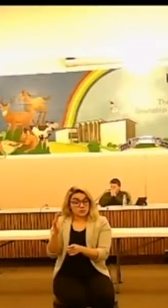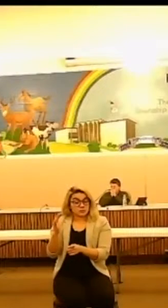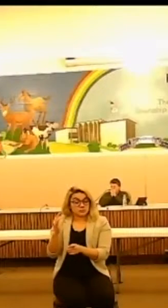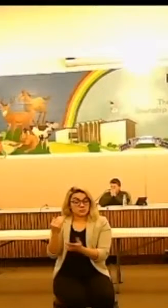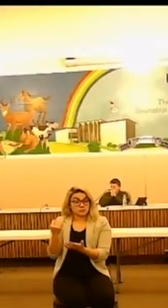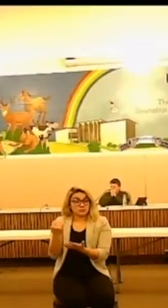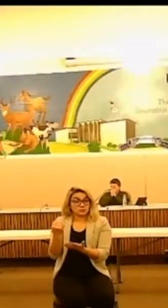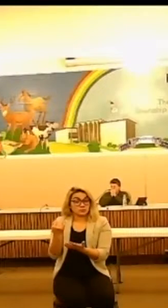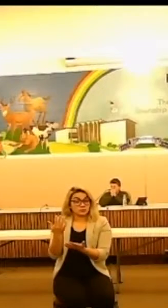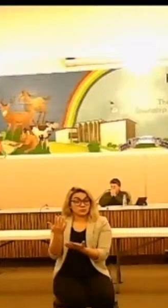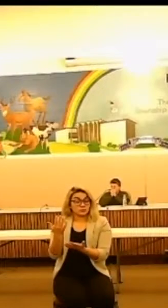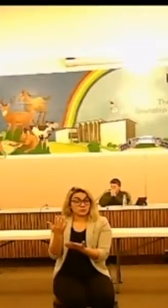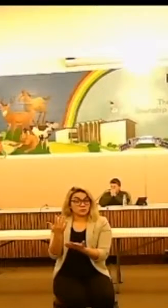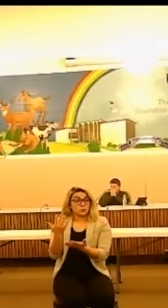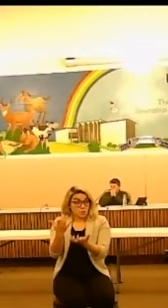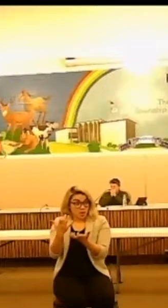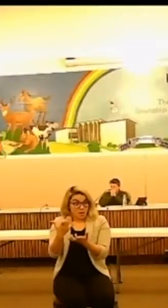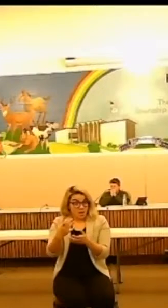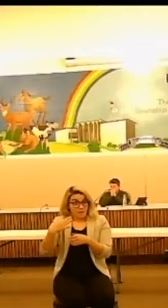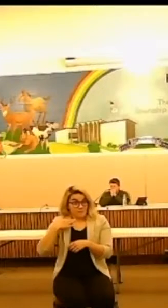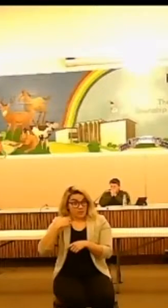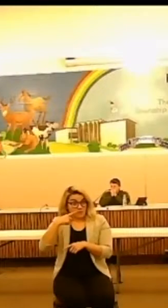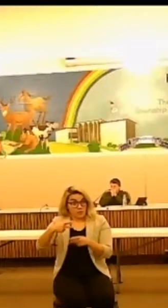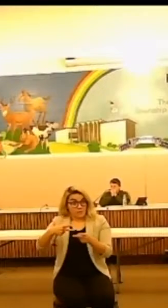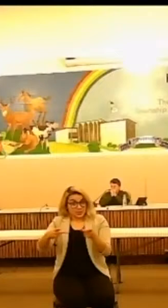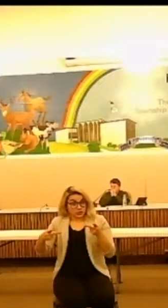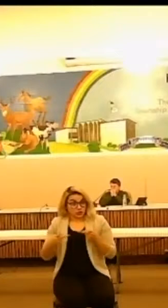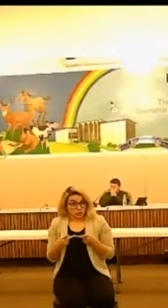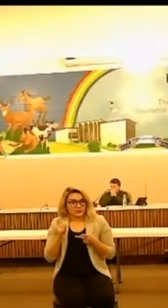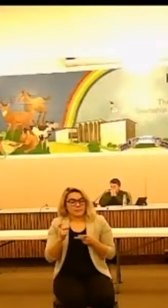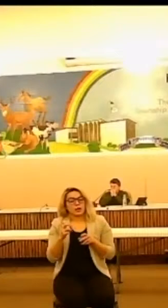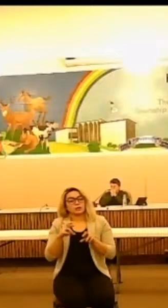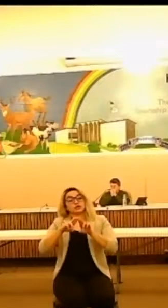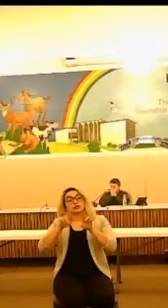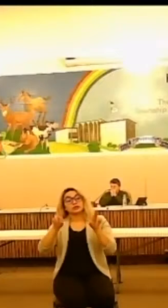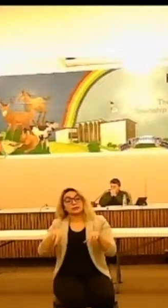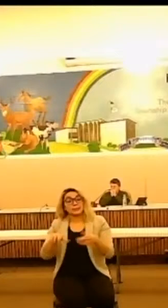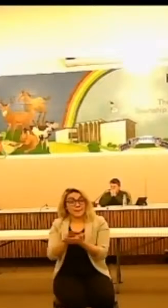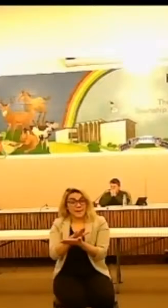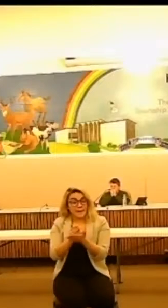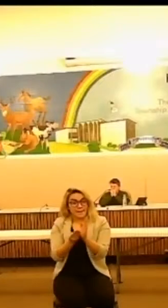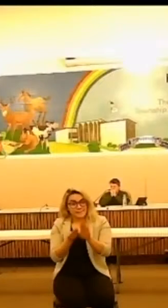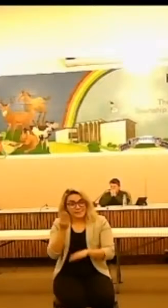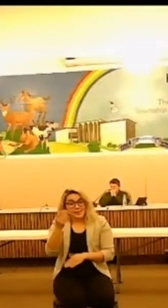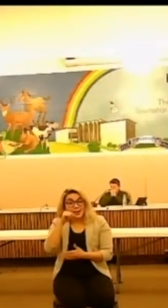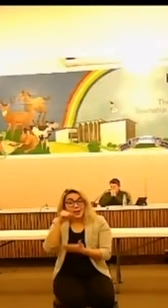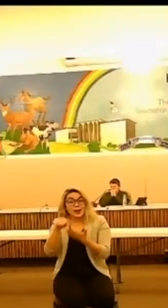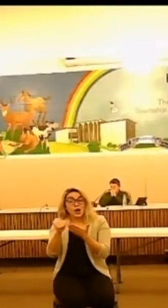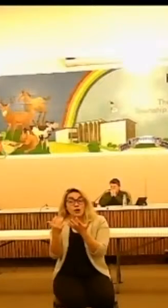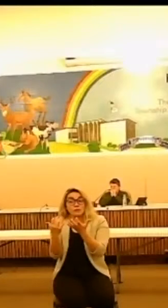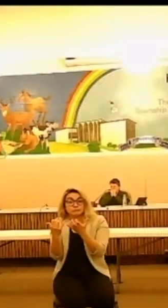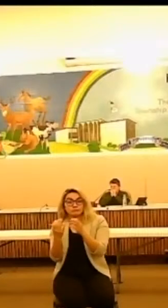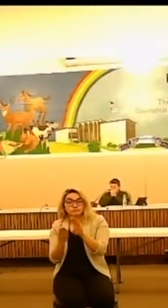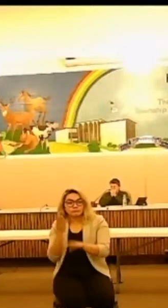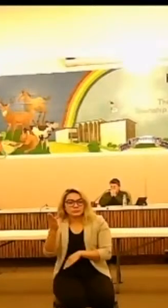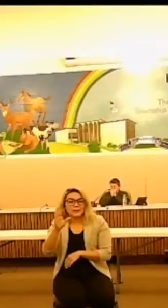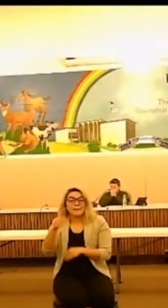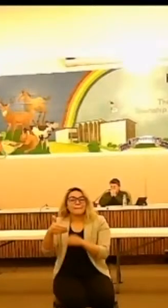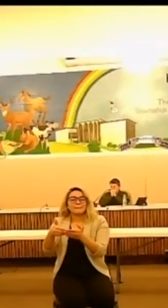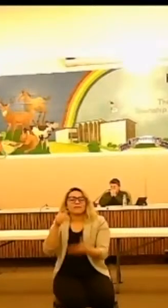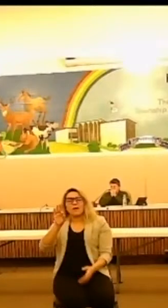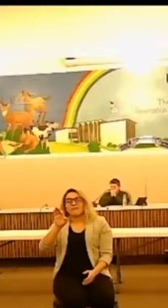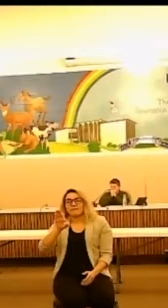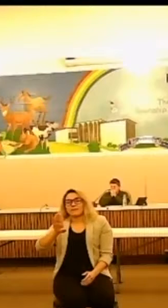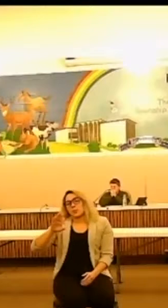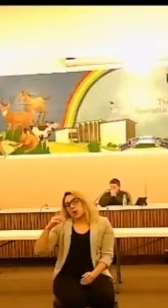you have to have your resume and your letter in by February 11th. And library board met last